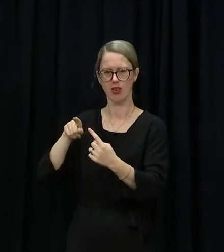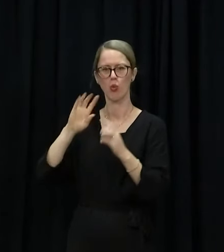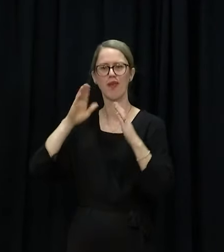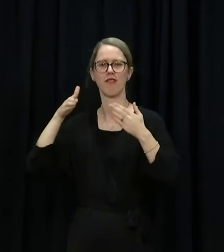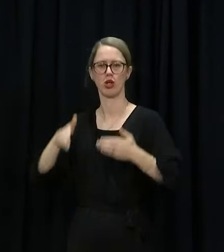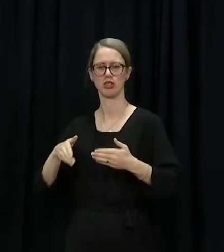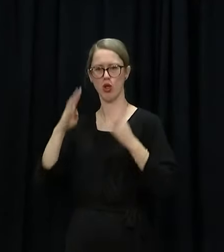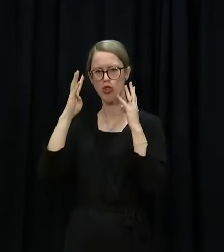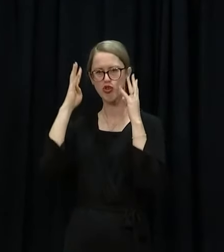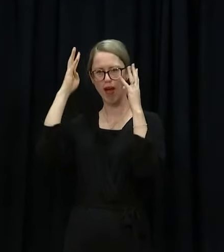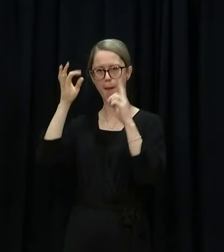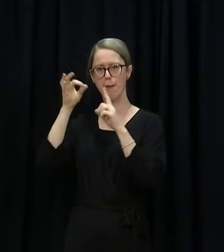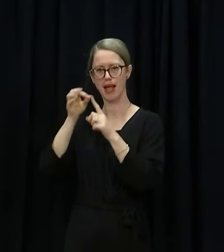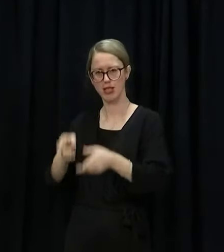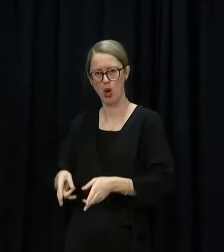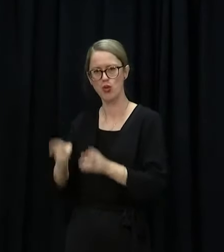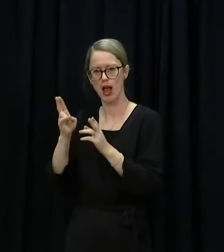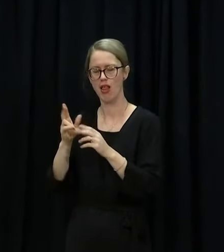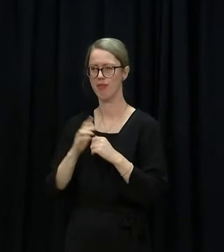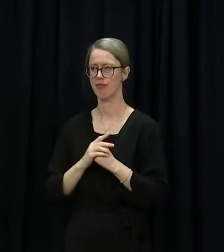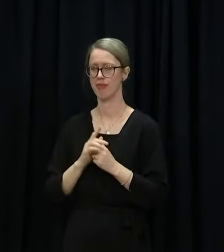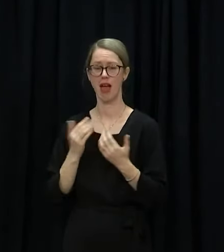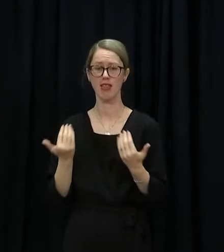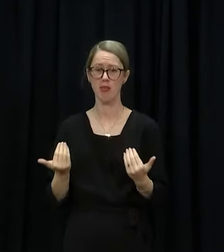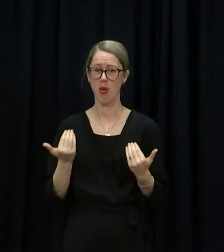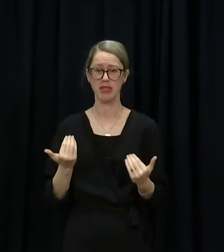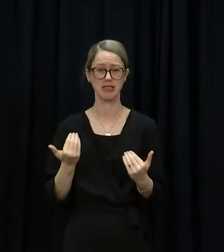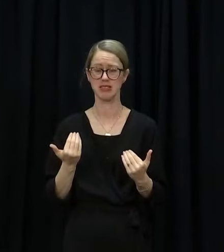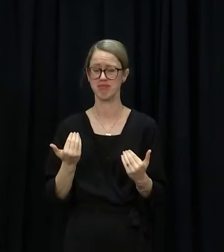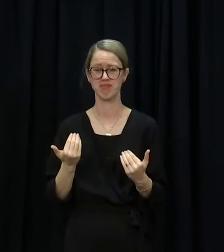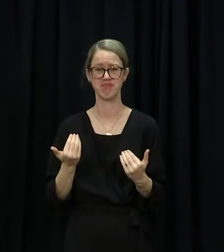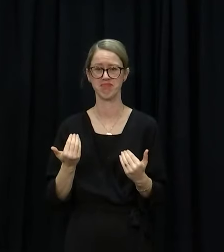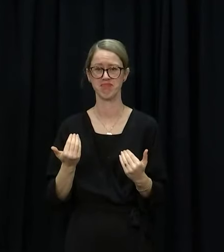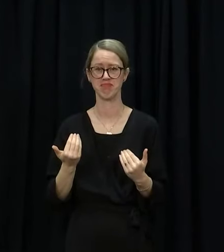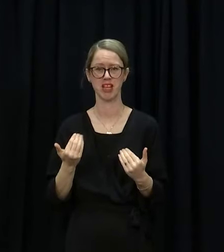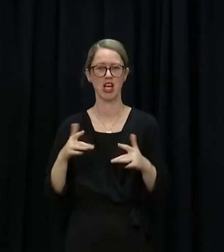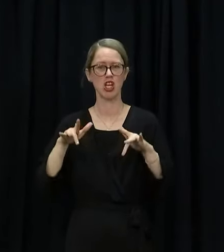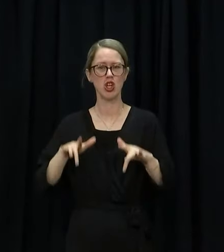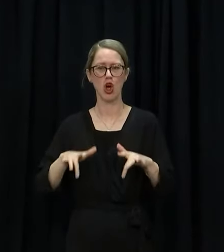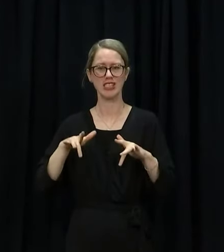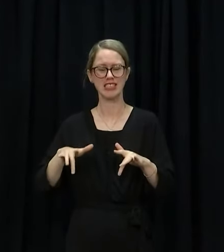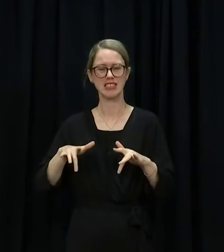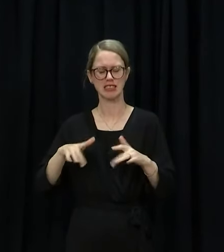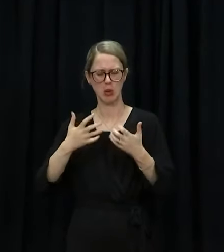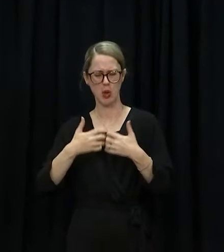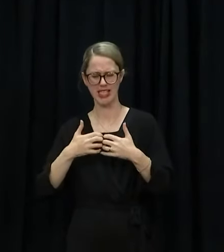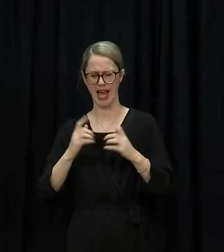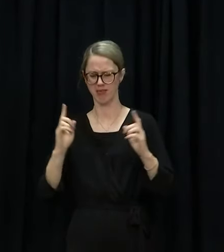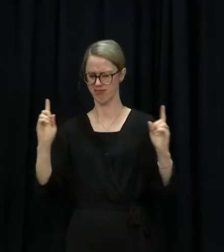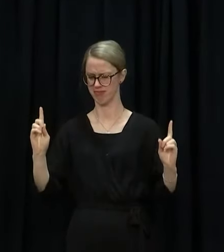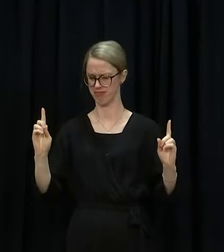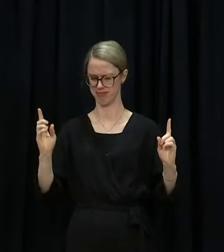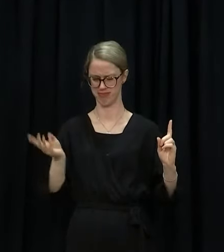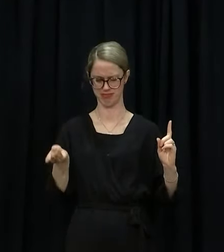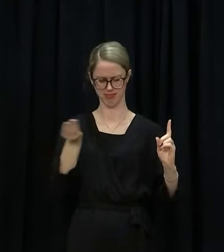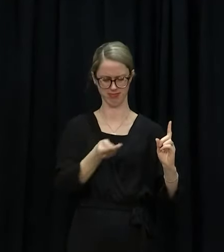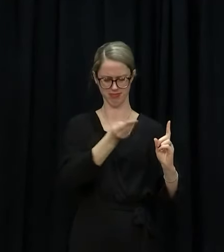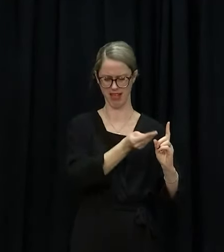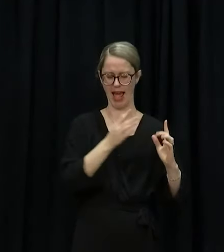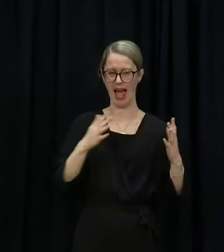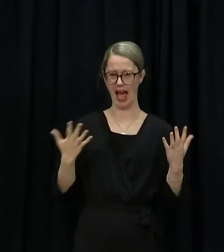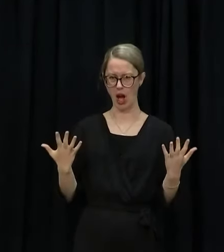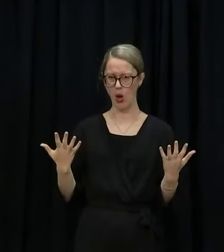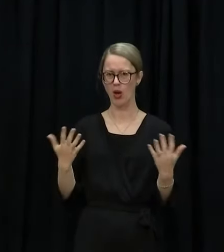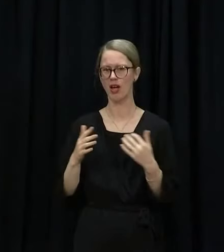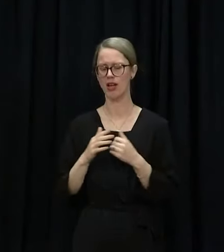seeing. At this point in time, though, no, I don't have a working theory, but as you can see, we are chasing